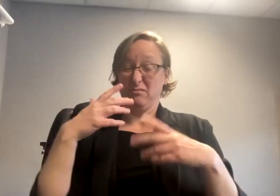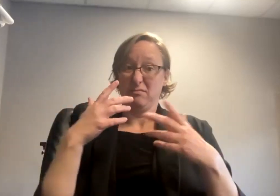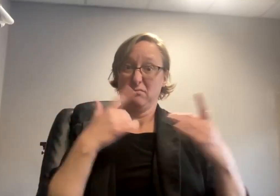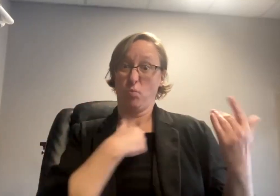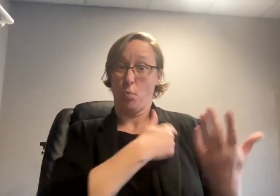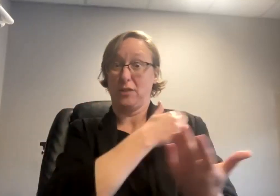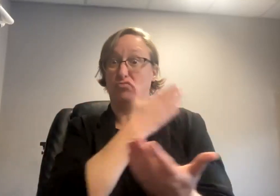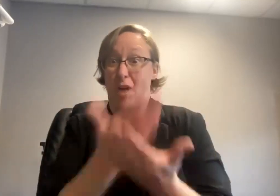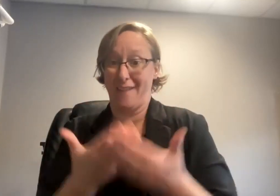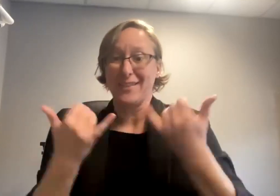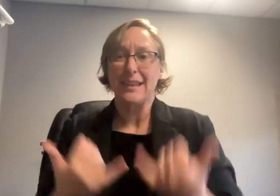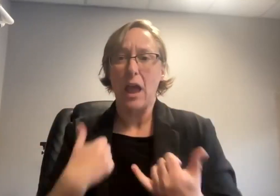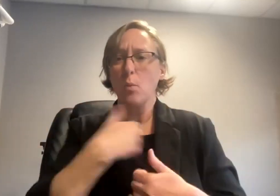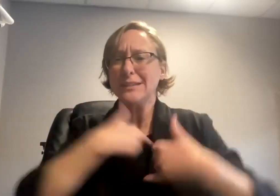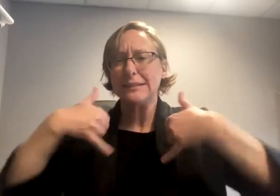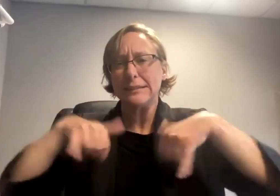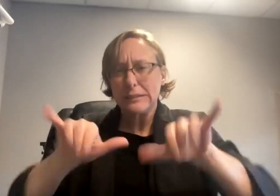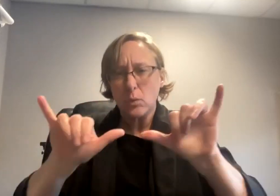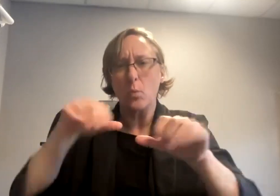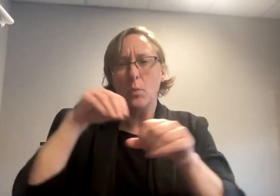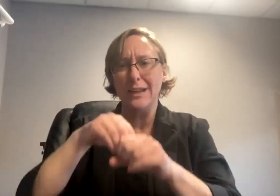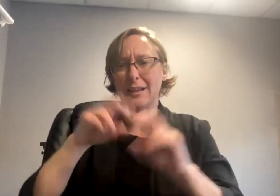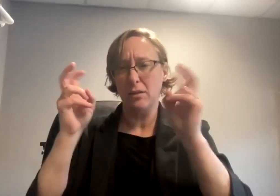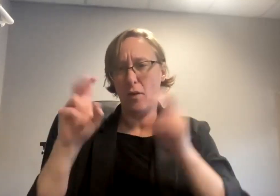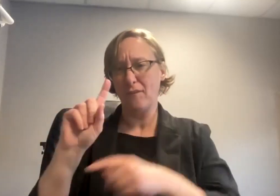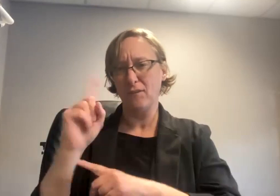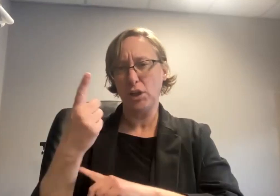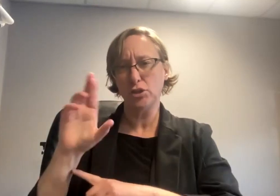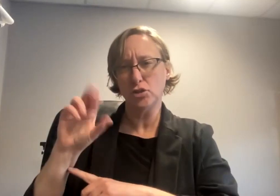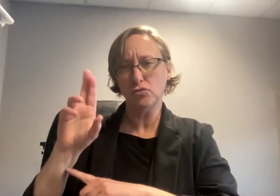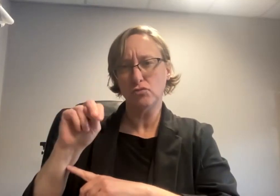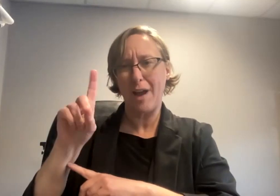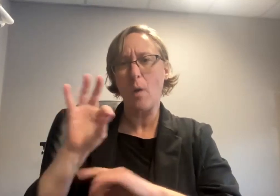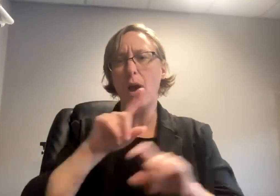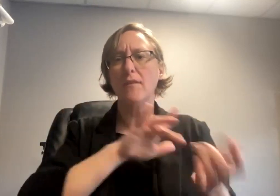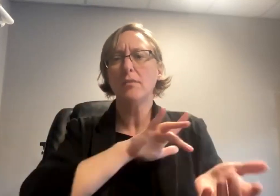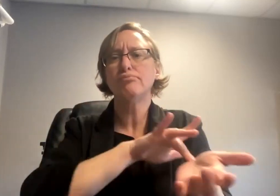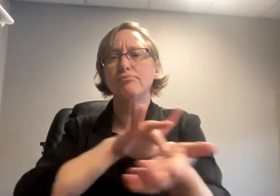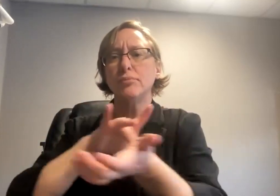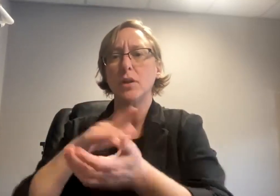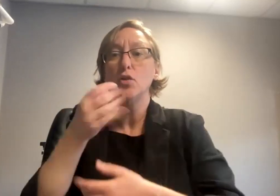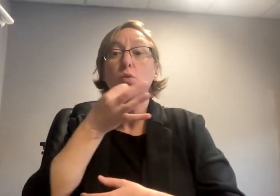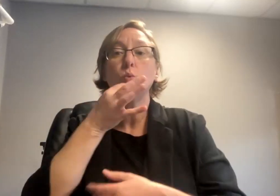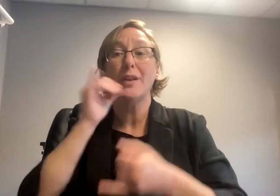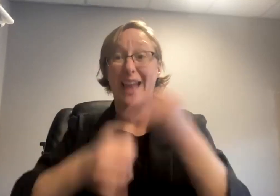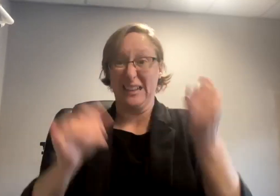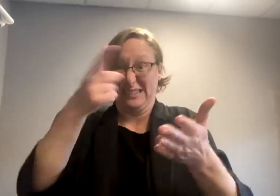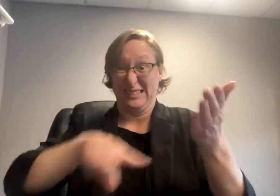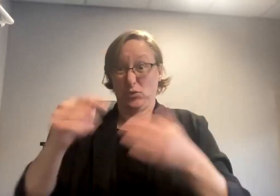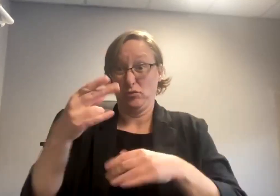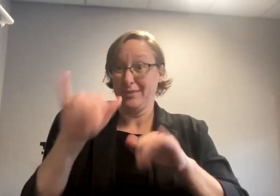And we're using that to get a feel for it. This meeting that we've arrived to now, we're still in the first